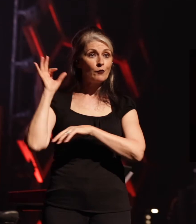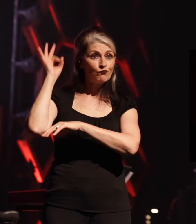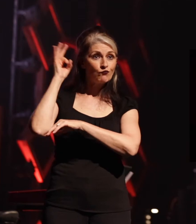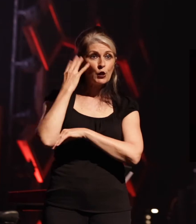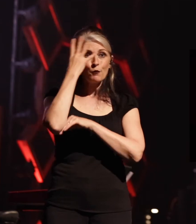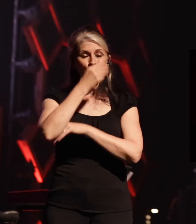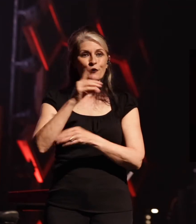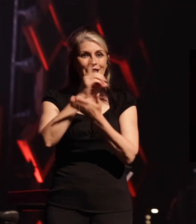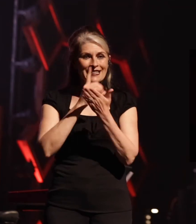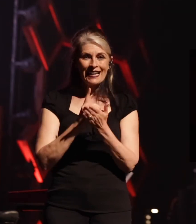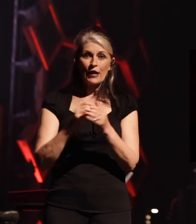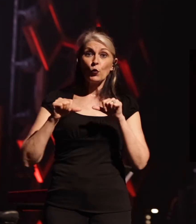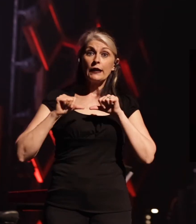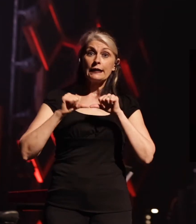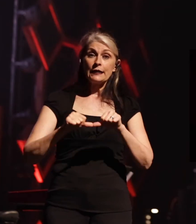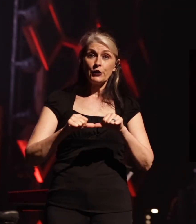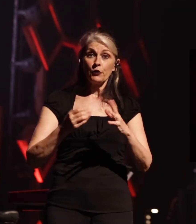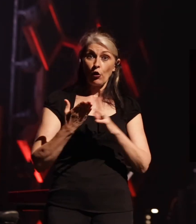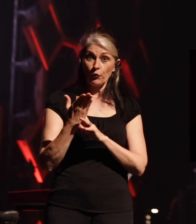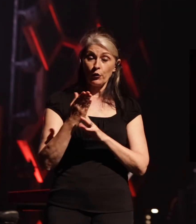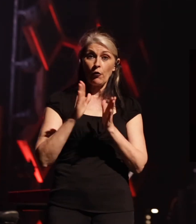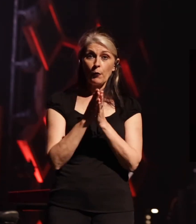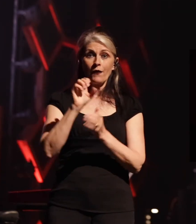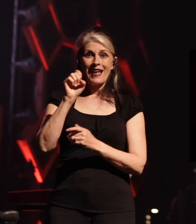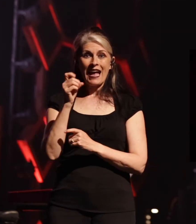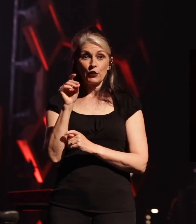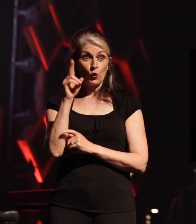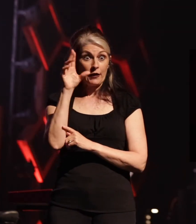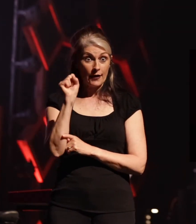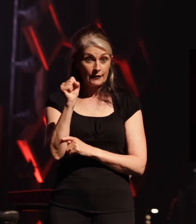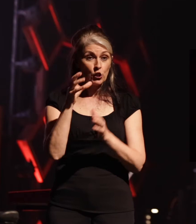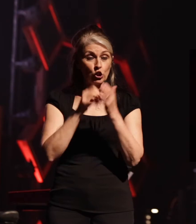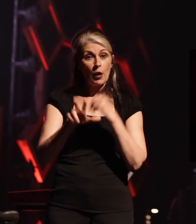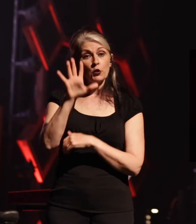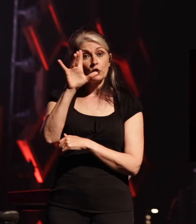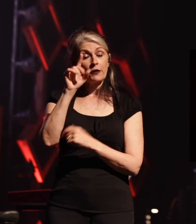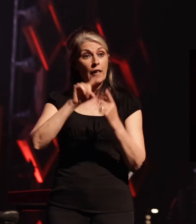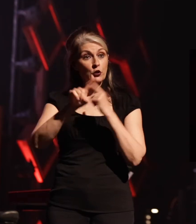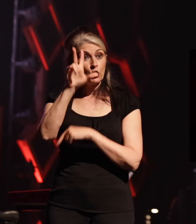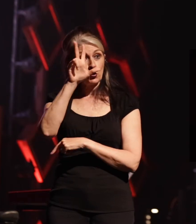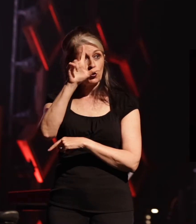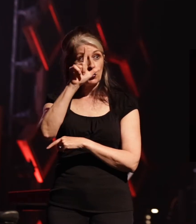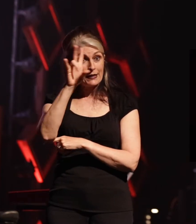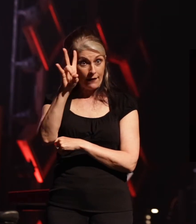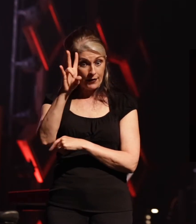we continue to make our way through the book of Exodus. Today, we're going to be looking at chapters 25 through 27, and we're going to be talking about